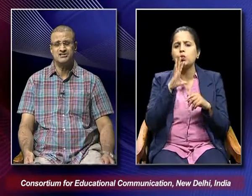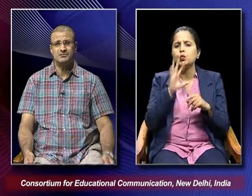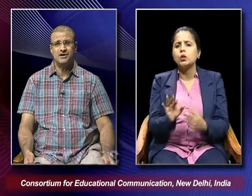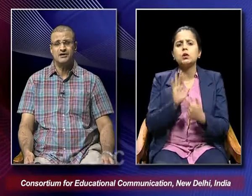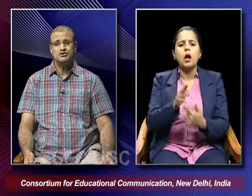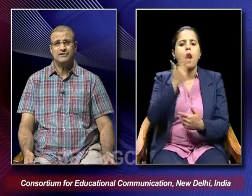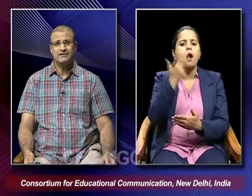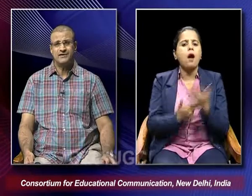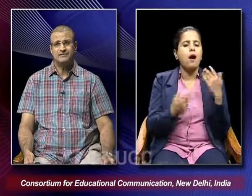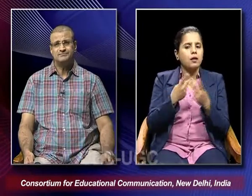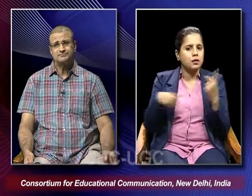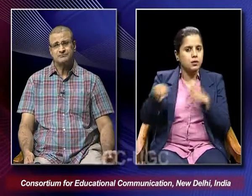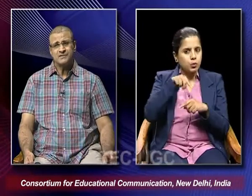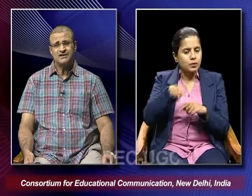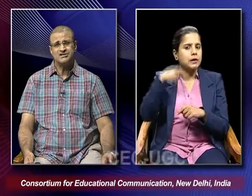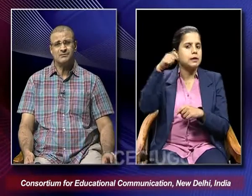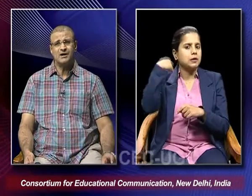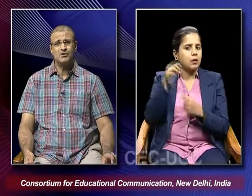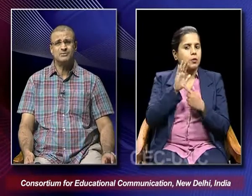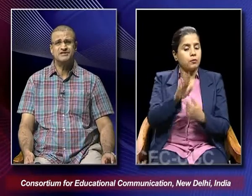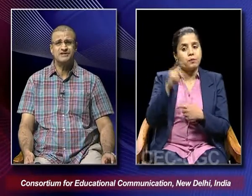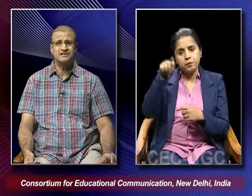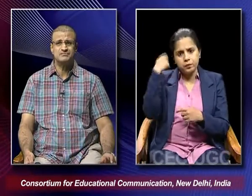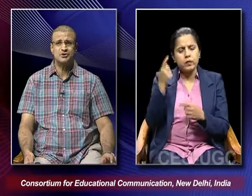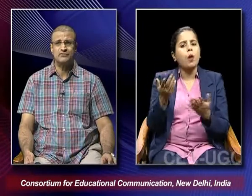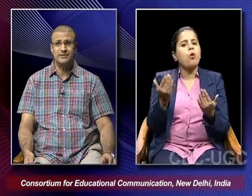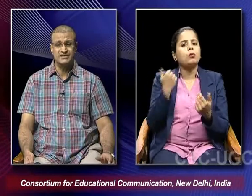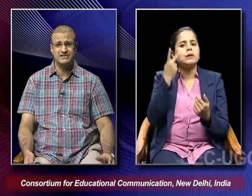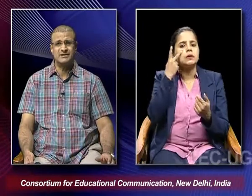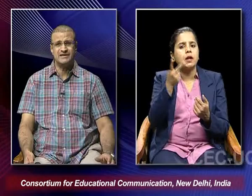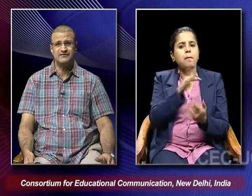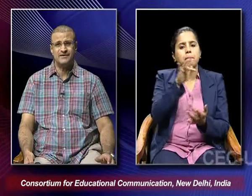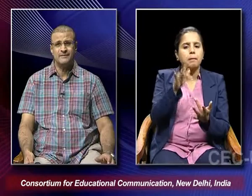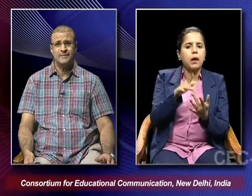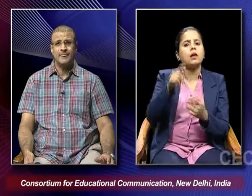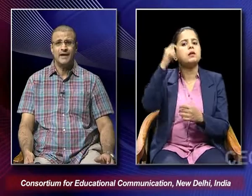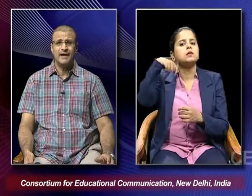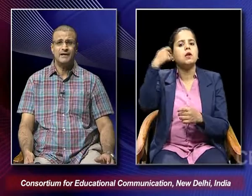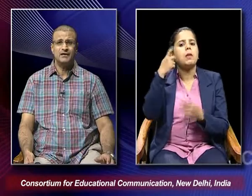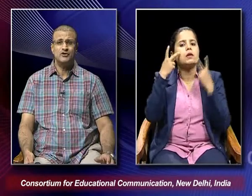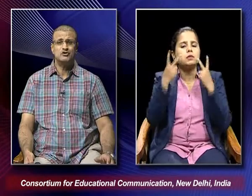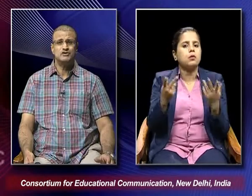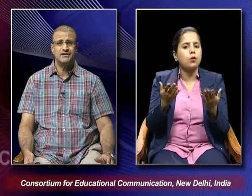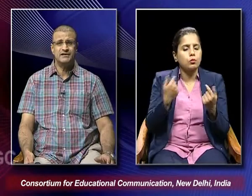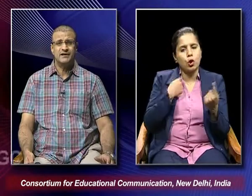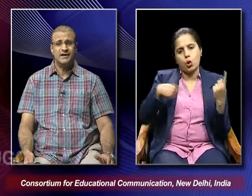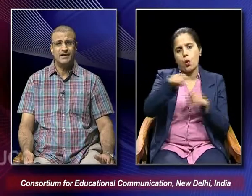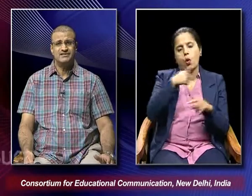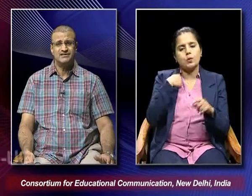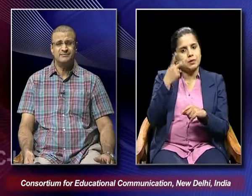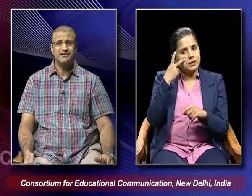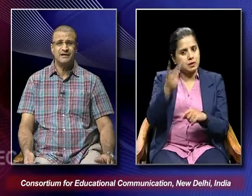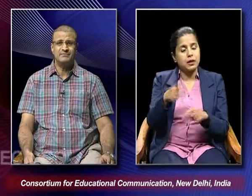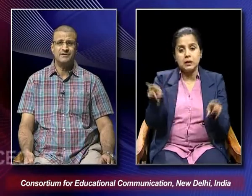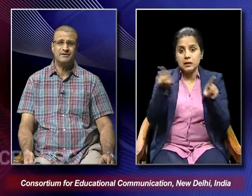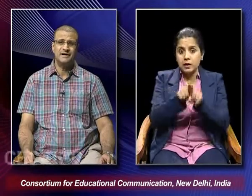art cinema. So that way his cinema could be seen as some sort of a middle cinema that way. And we also see at the